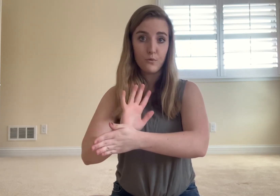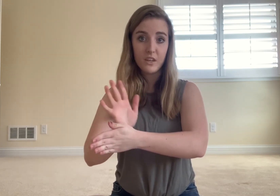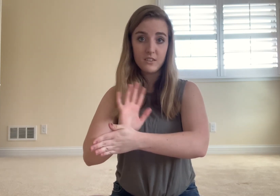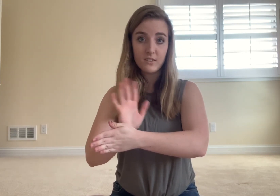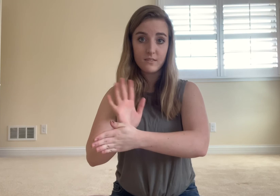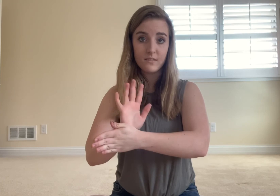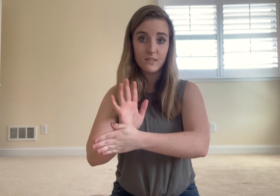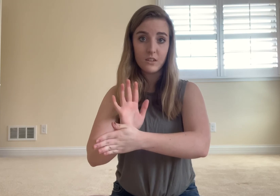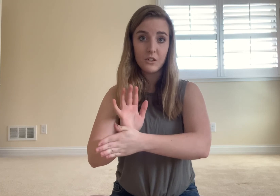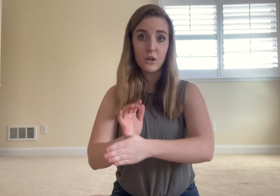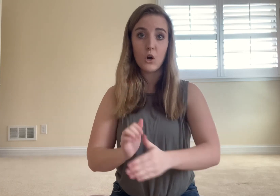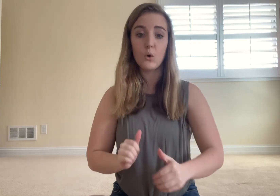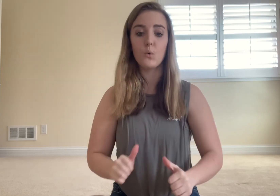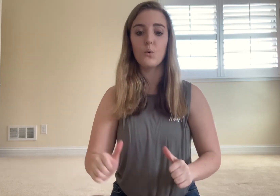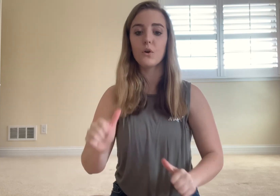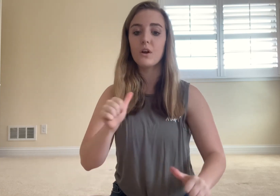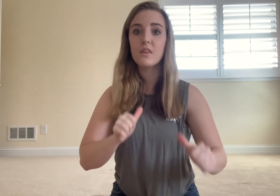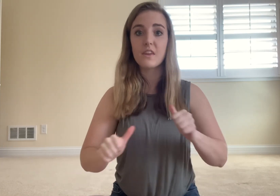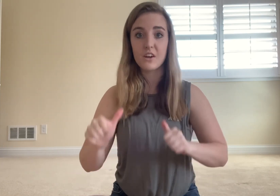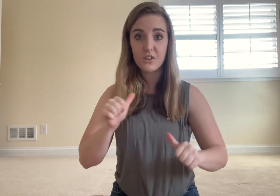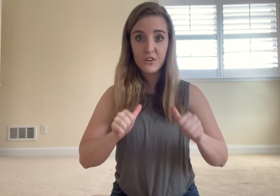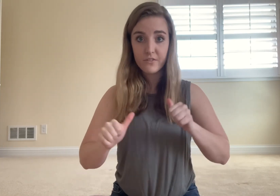movies, or theater,